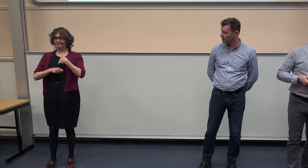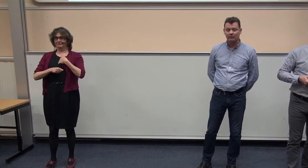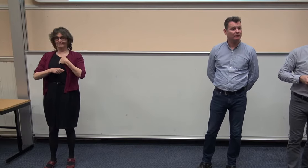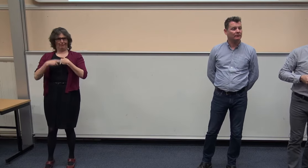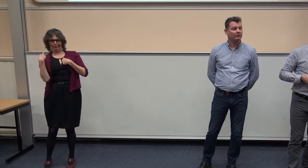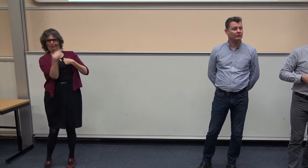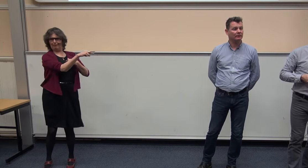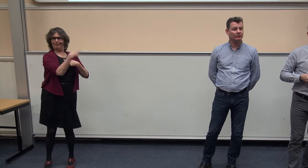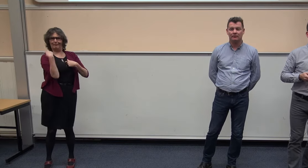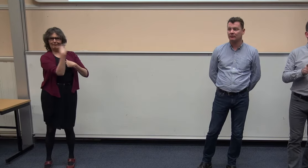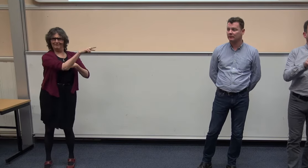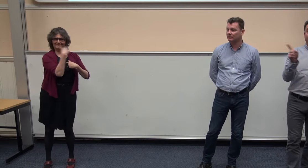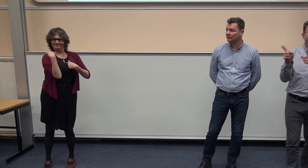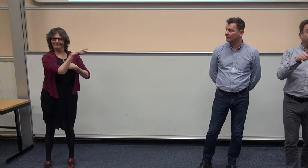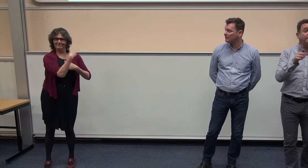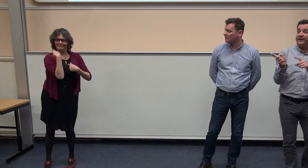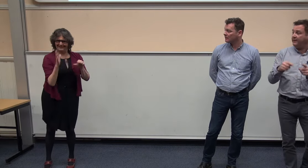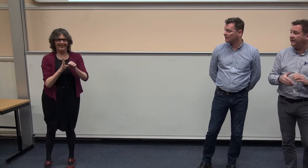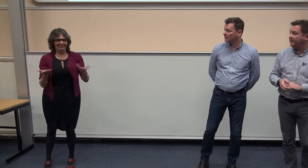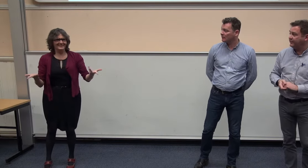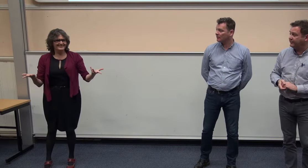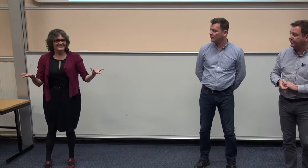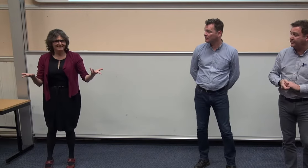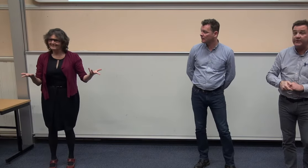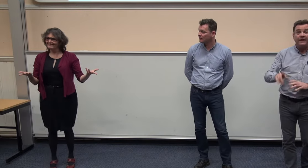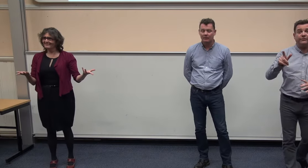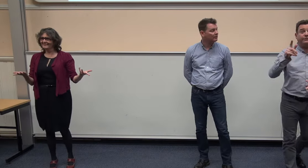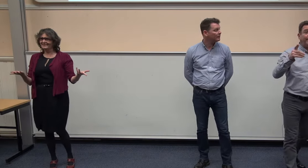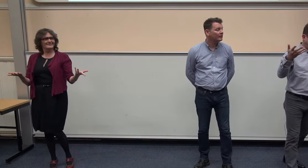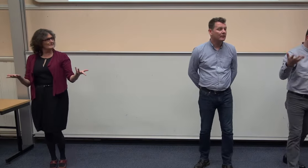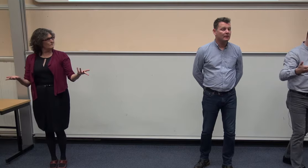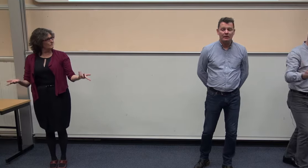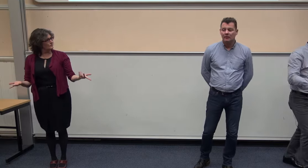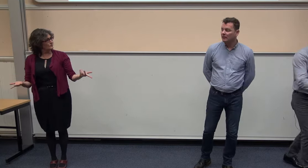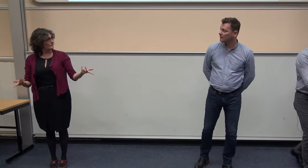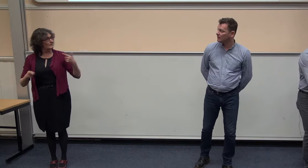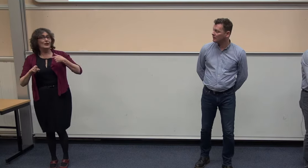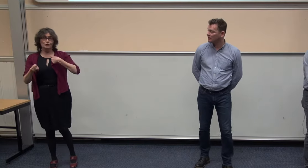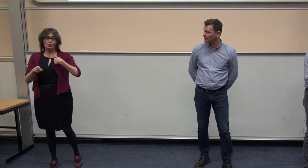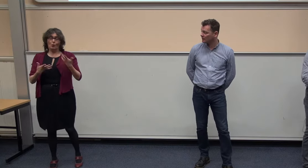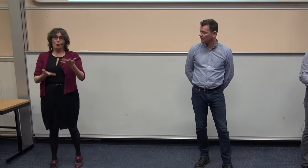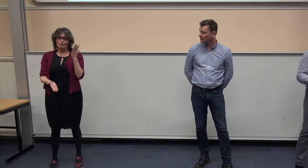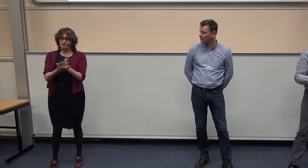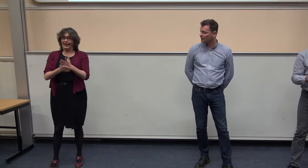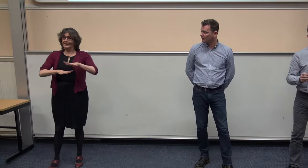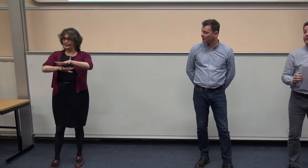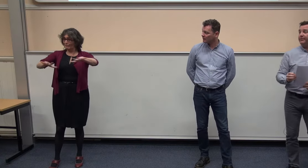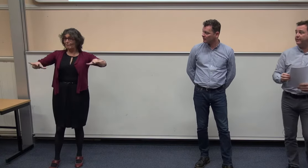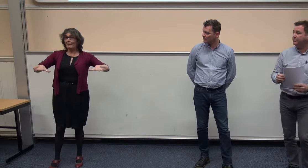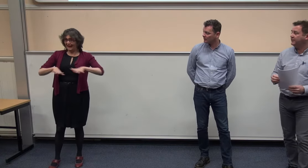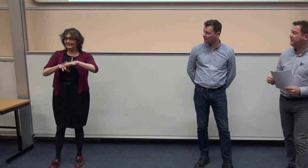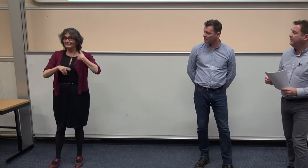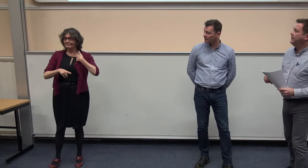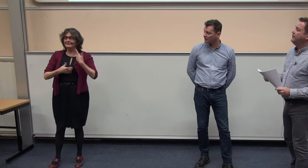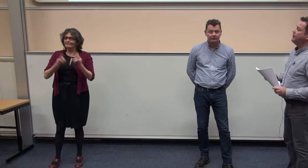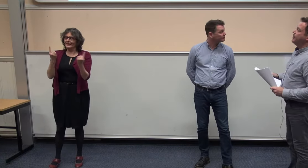it's much harder when I start to see, and you're having to look in different spaces. So space is clearly an issue for building a